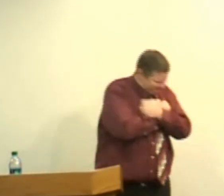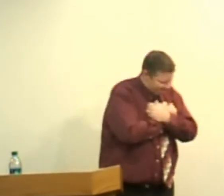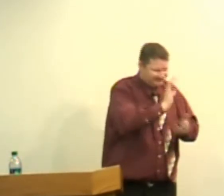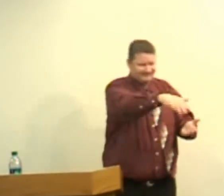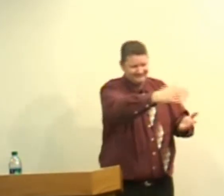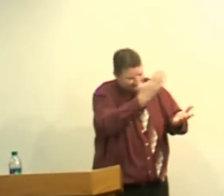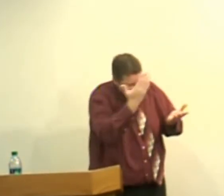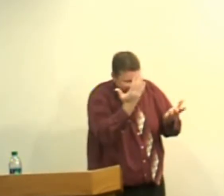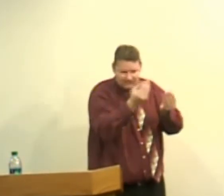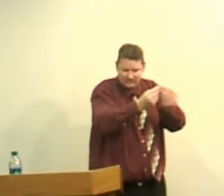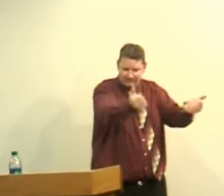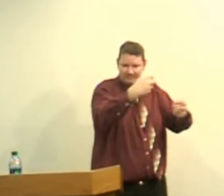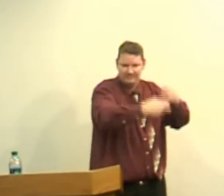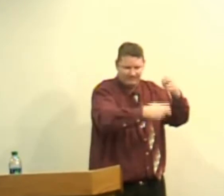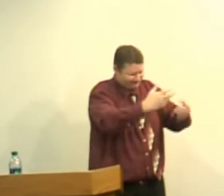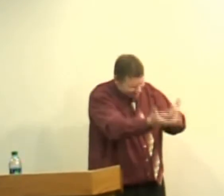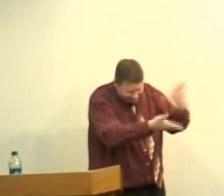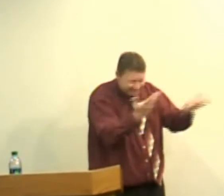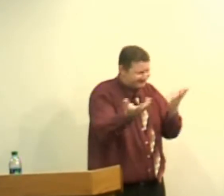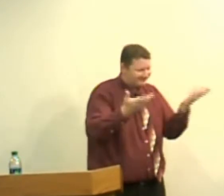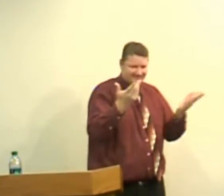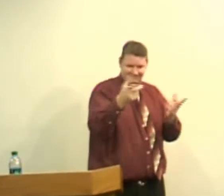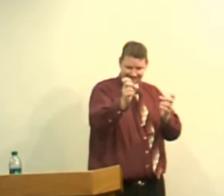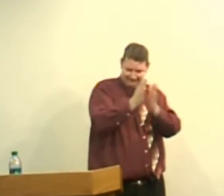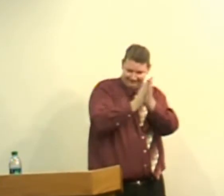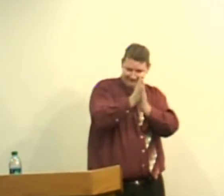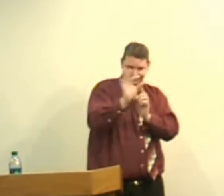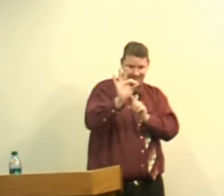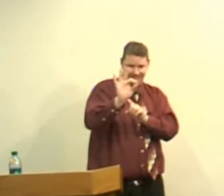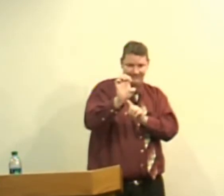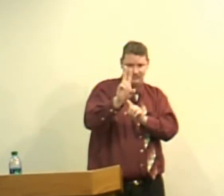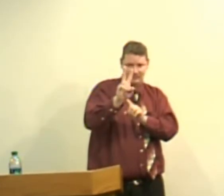cannot pull people aside. You help them with your problems.